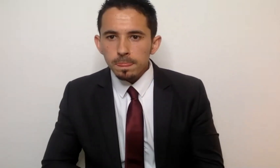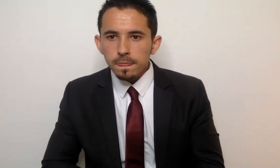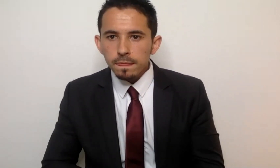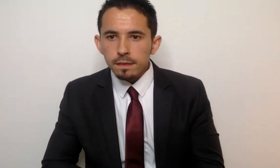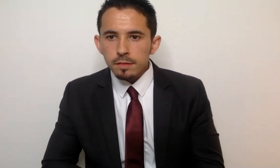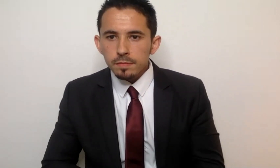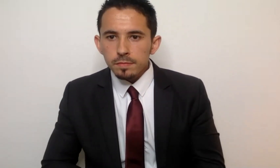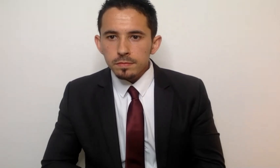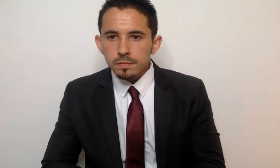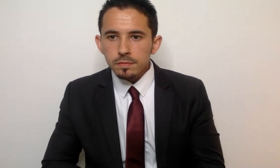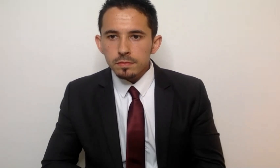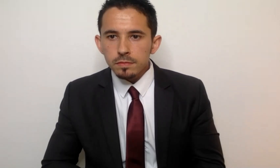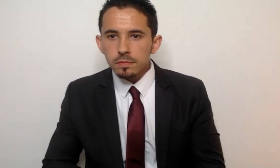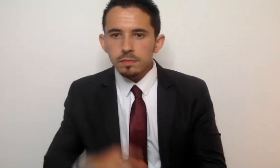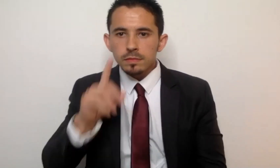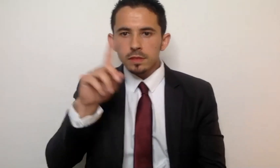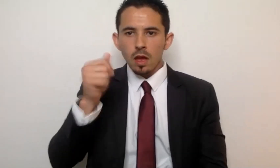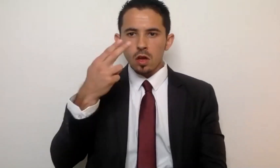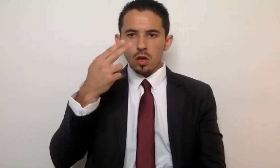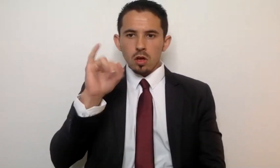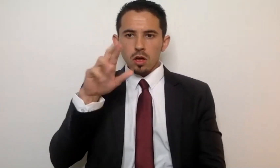I have another question.